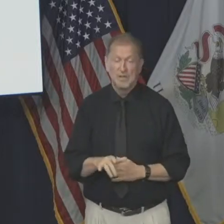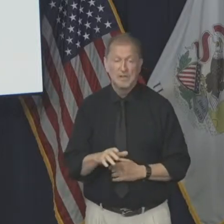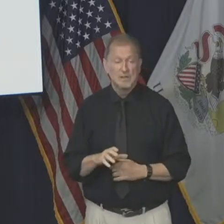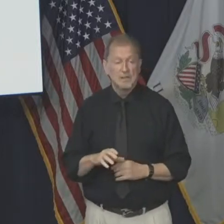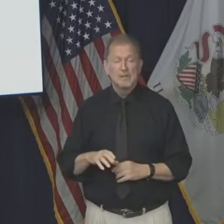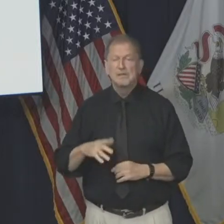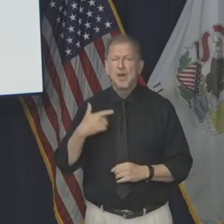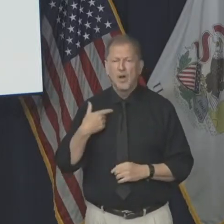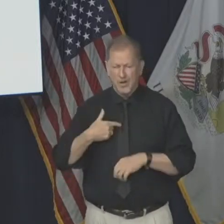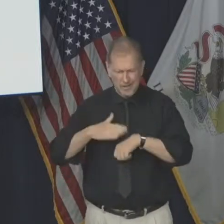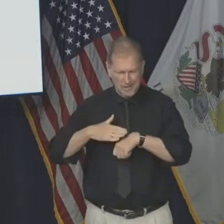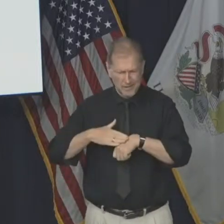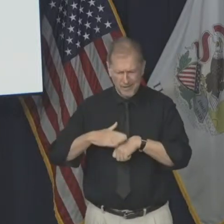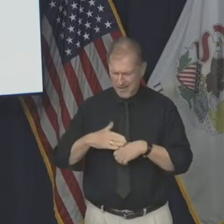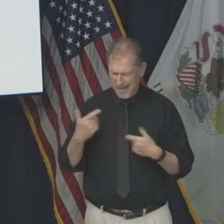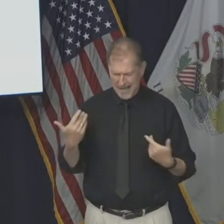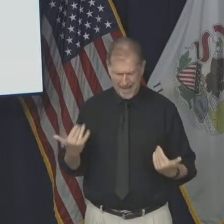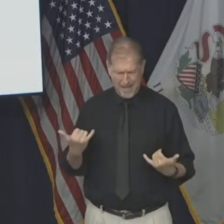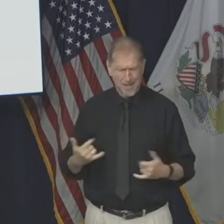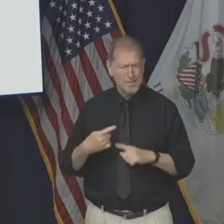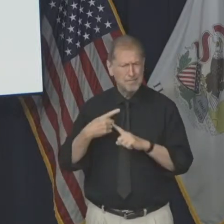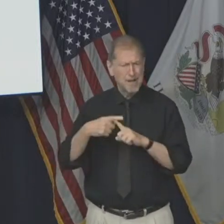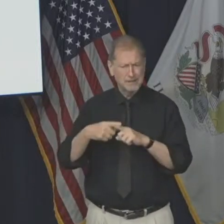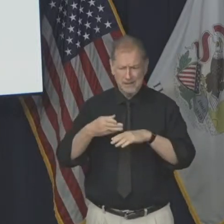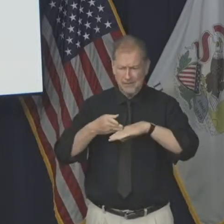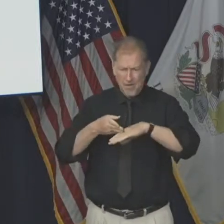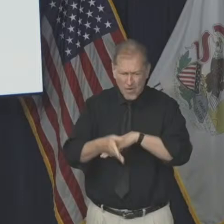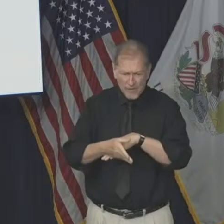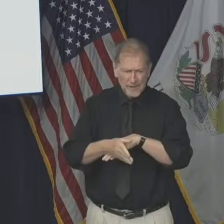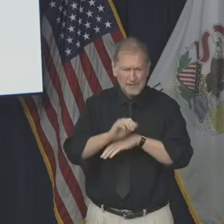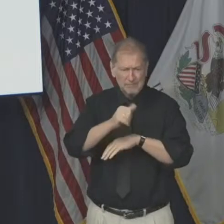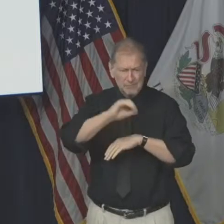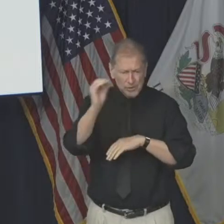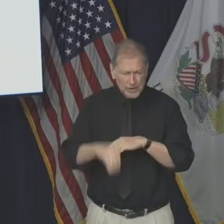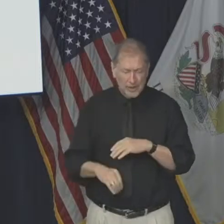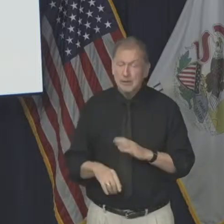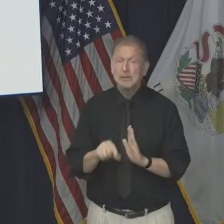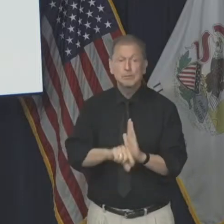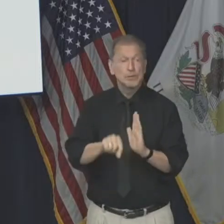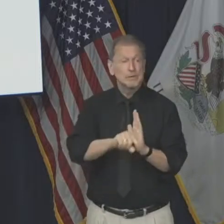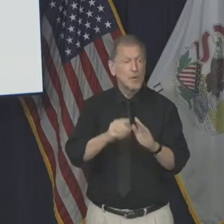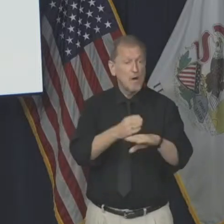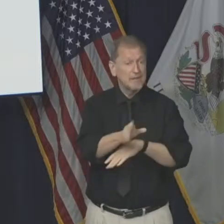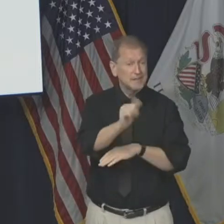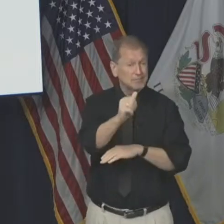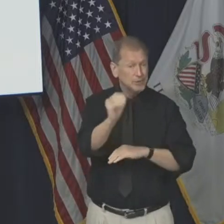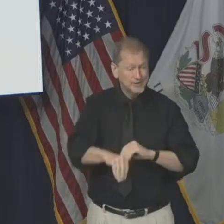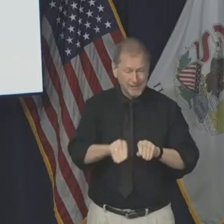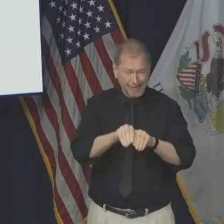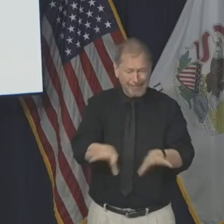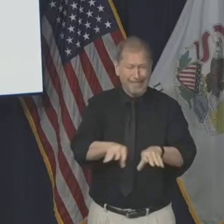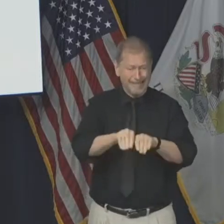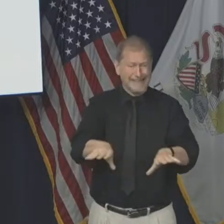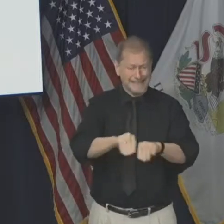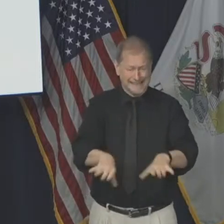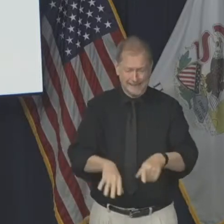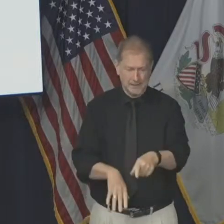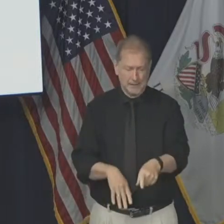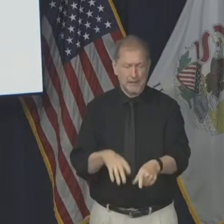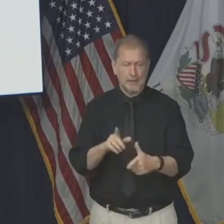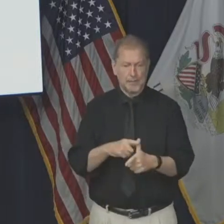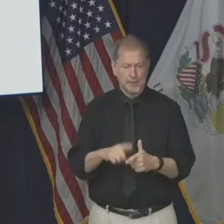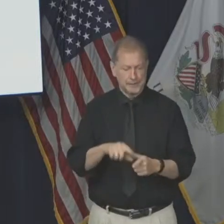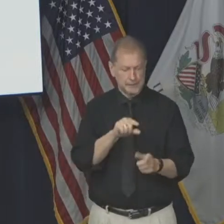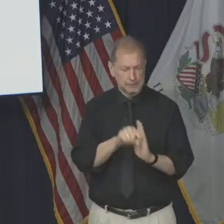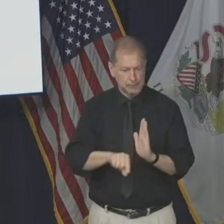got double-digit positivity rates in your area, as is the case in Springfield, then the local officials